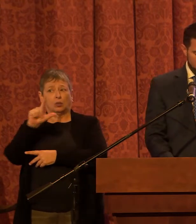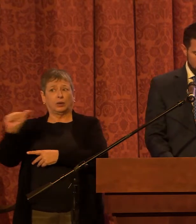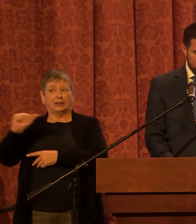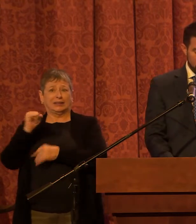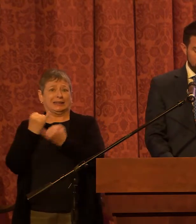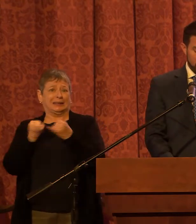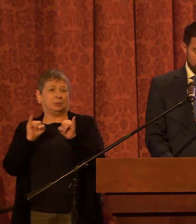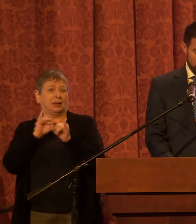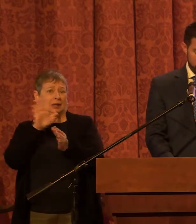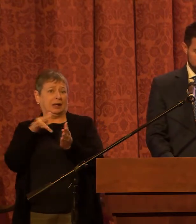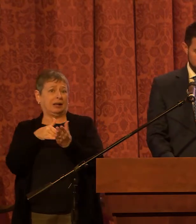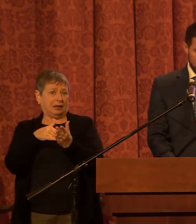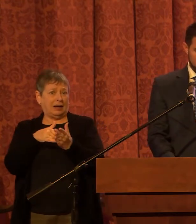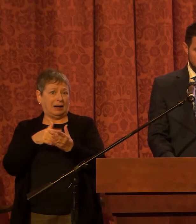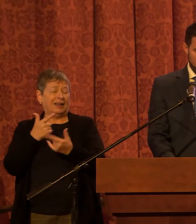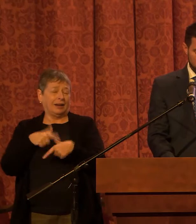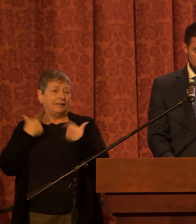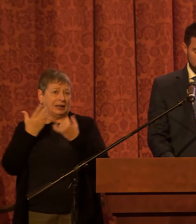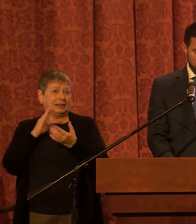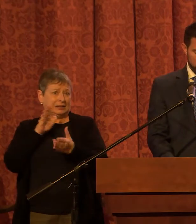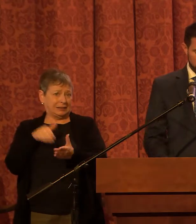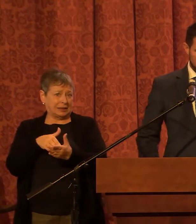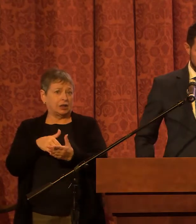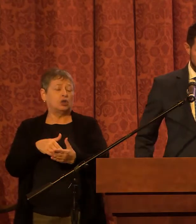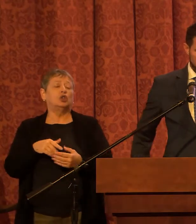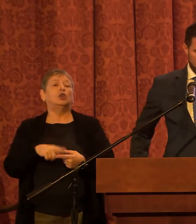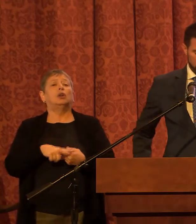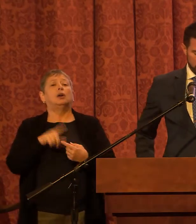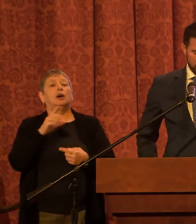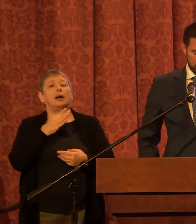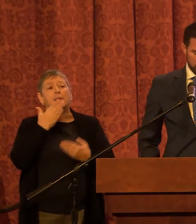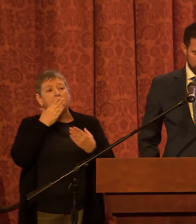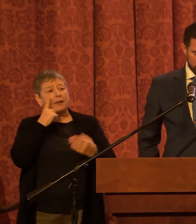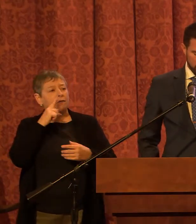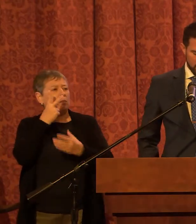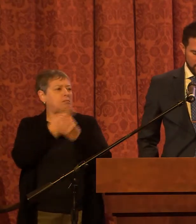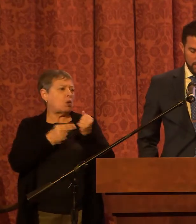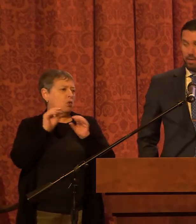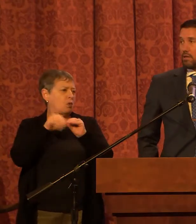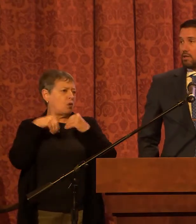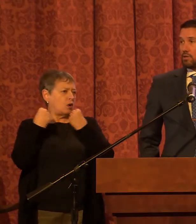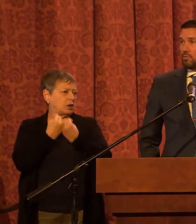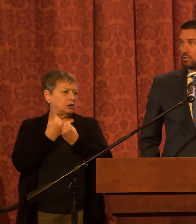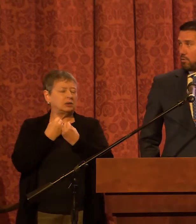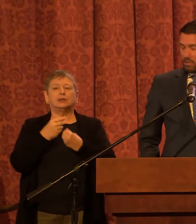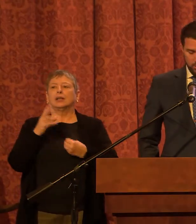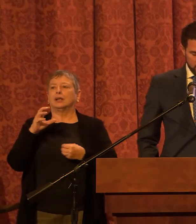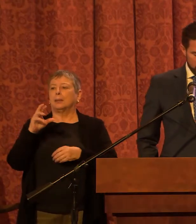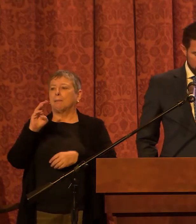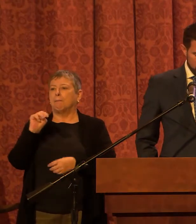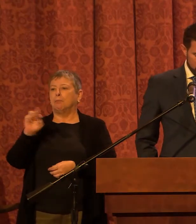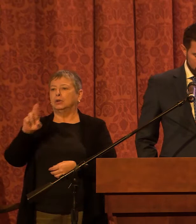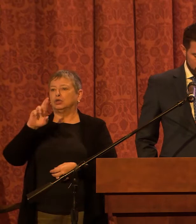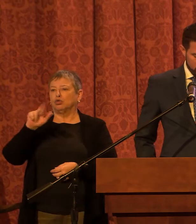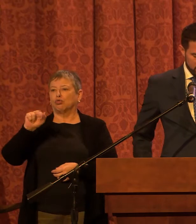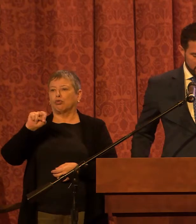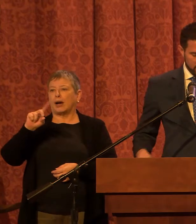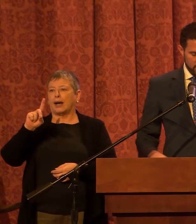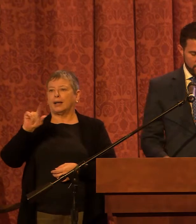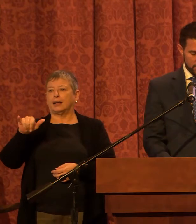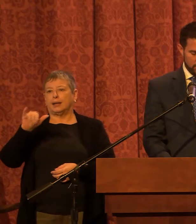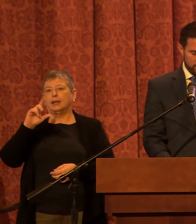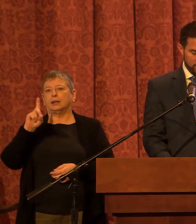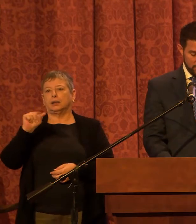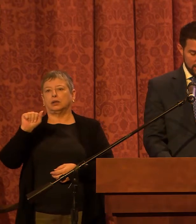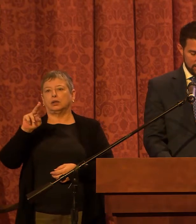statewide Independent Living Council. Thank you all to all the members of both organizations. Thank you to Mr. Randy Dortez, who's the